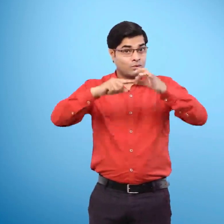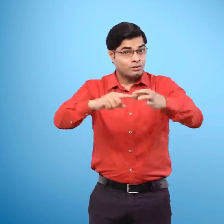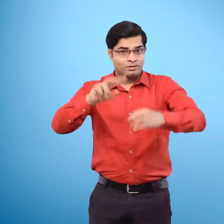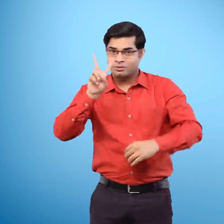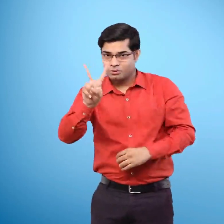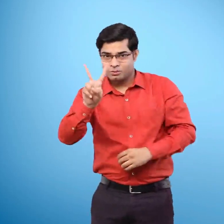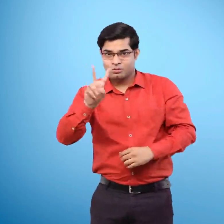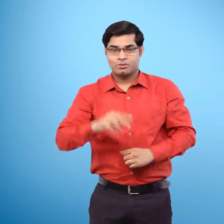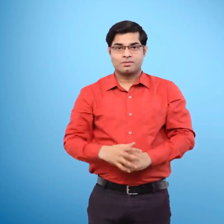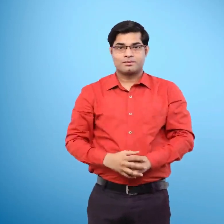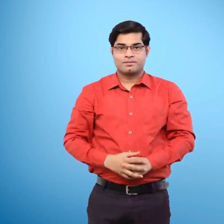Question 2.